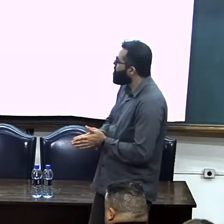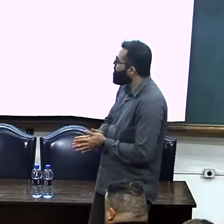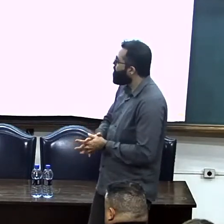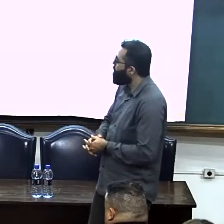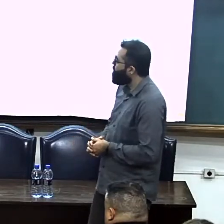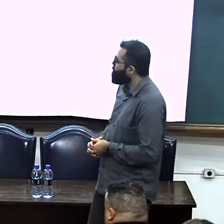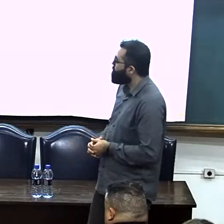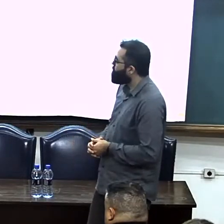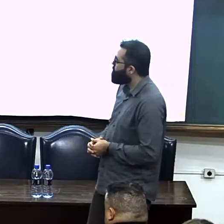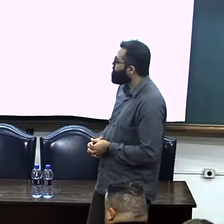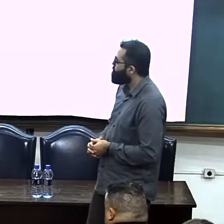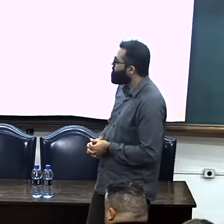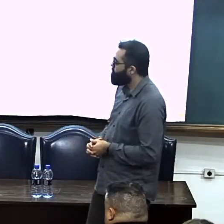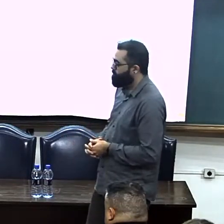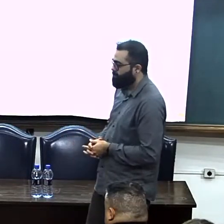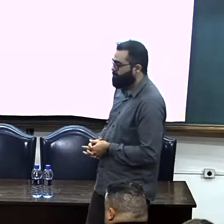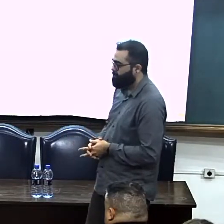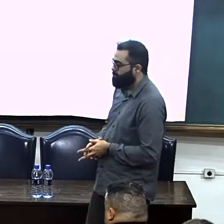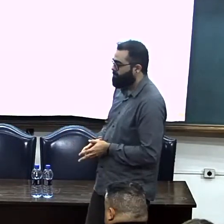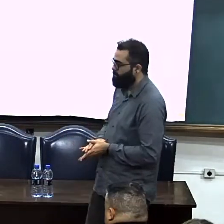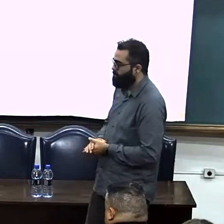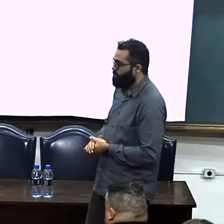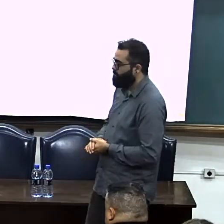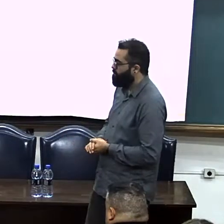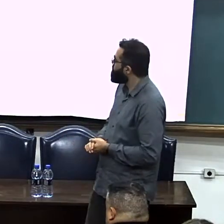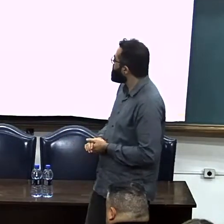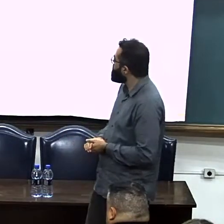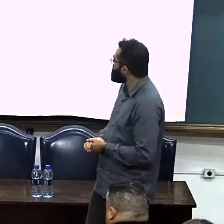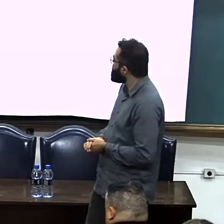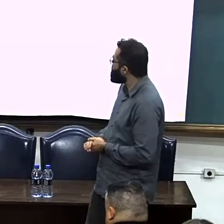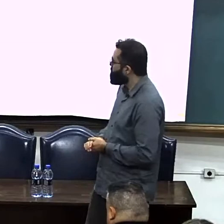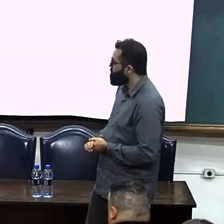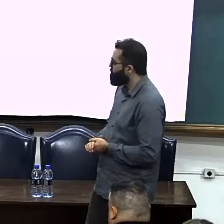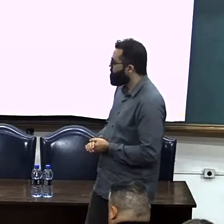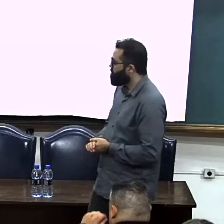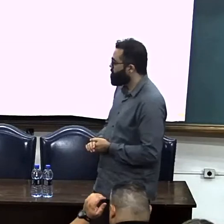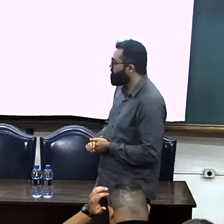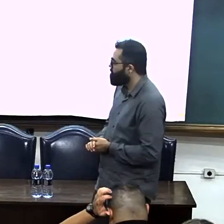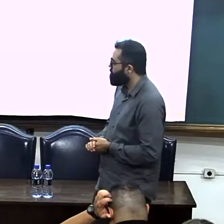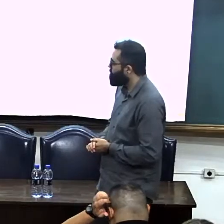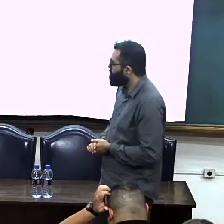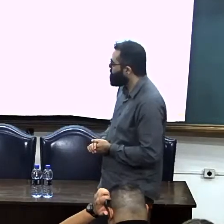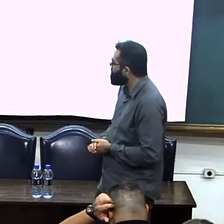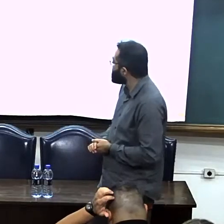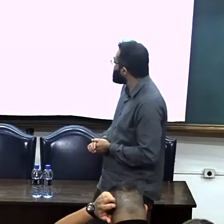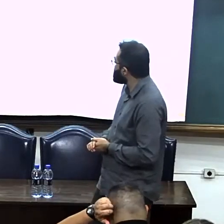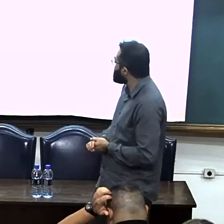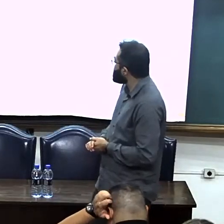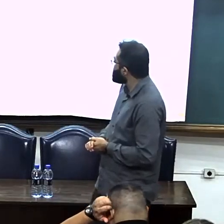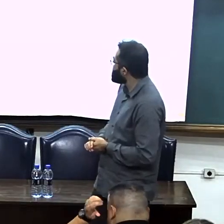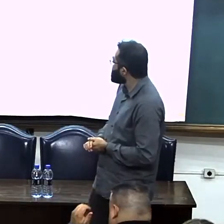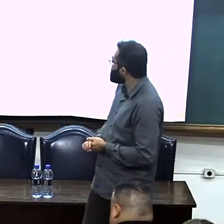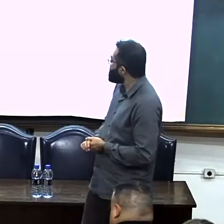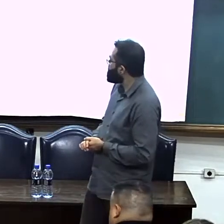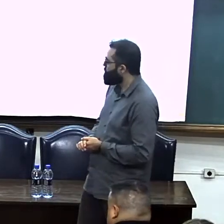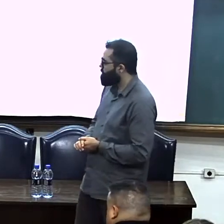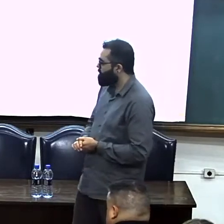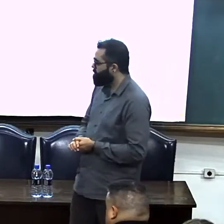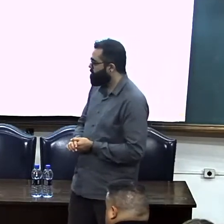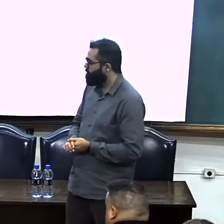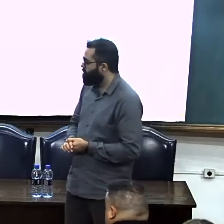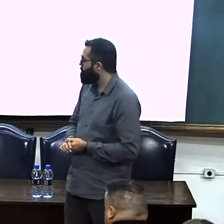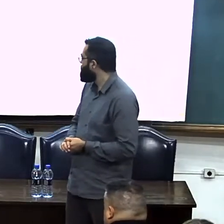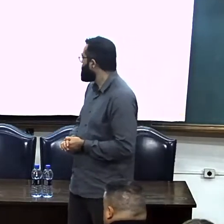um grau de deslocamento de mandíbula também, padrões de deslocamento, né, ou de abaixamento de mandíbula